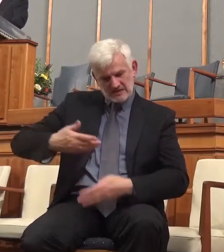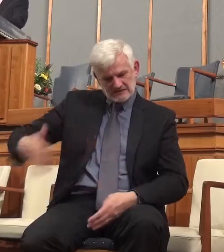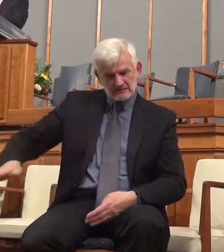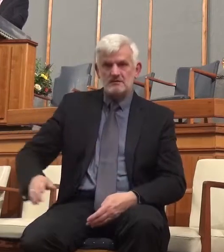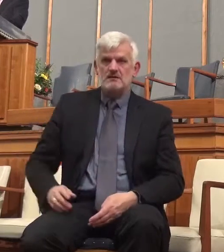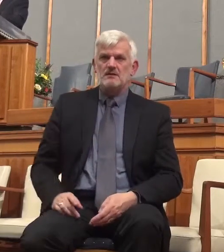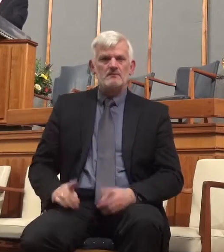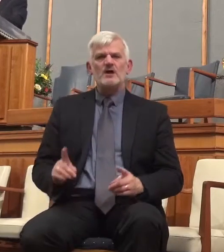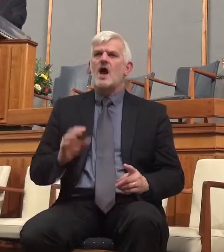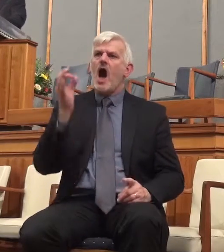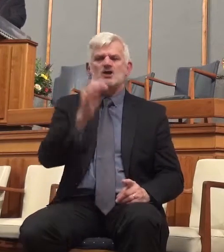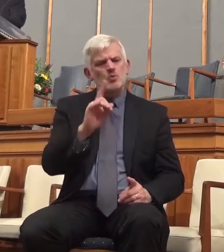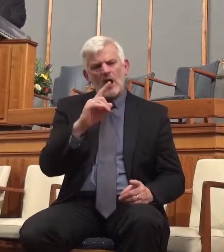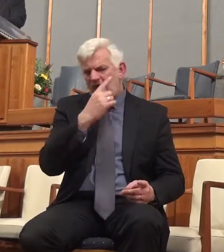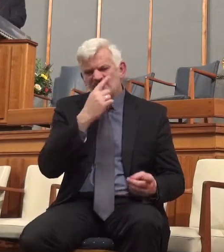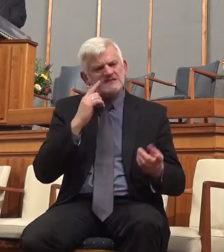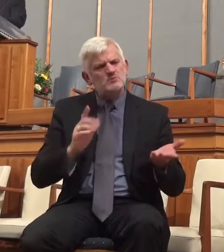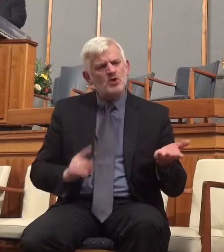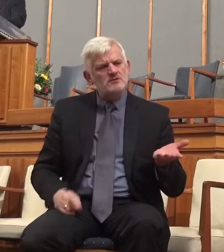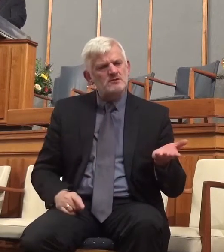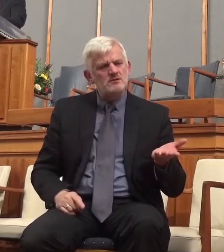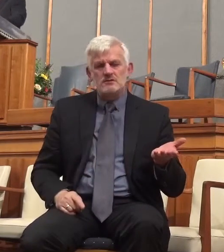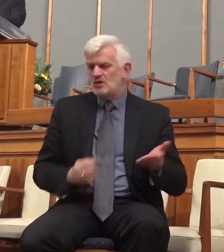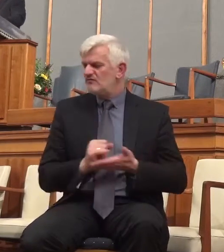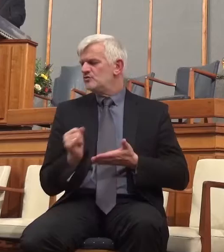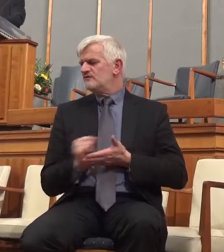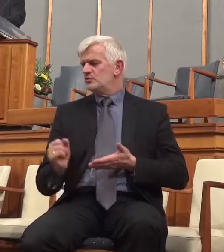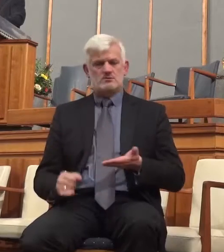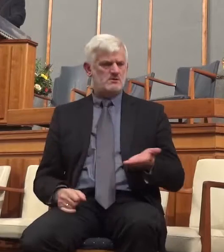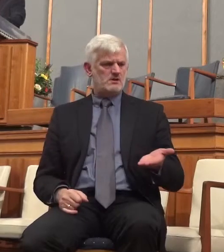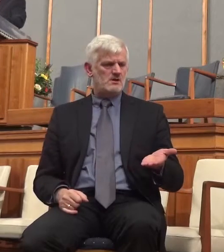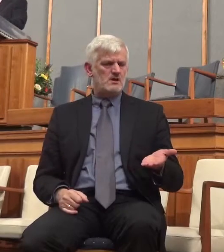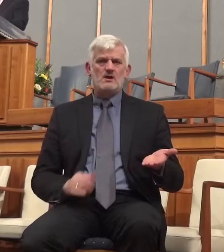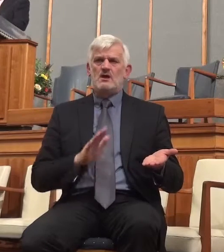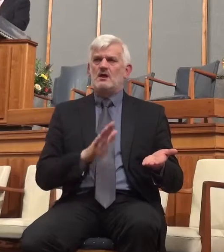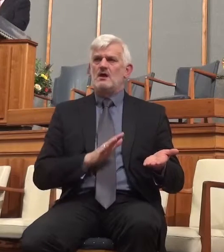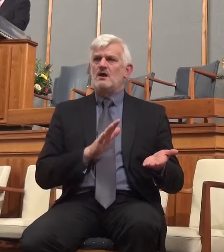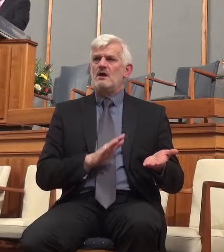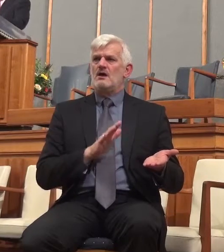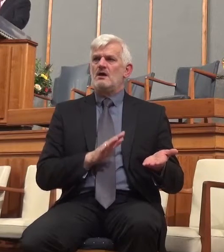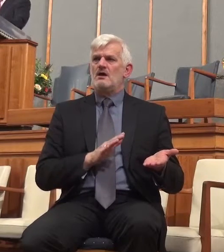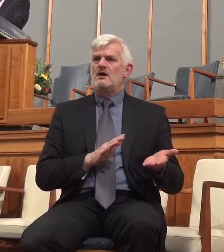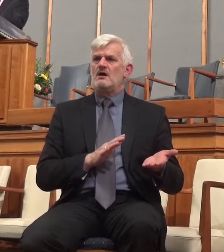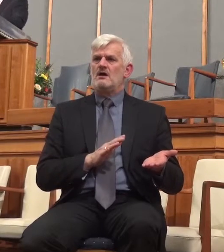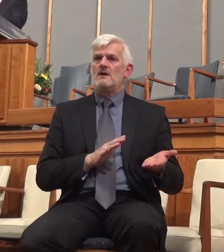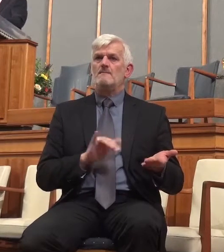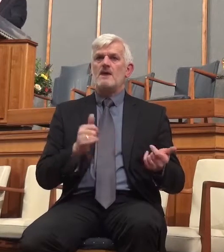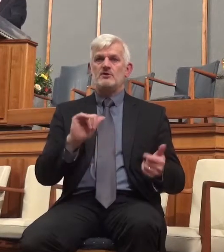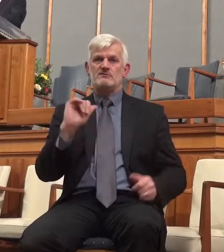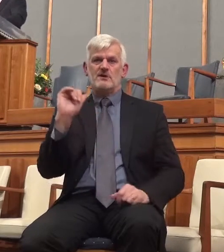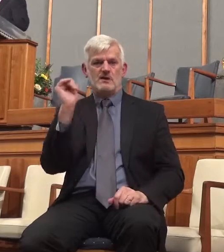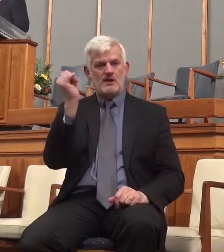that. You're just refusing to look into it. That's tragic. You may be brilliant, highly